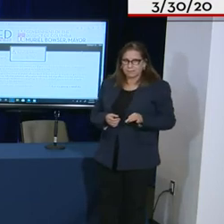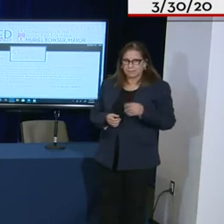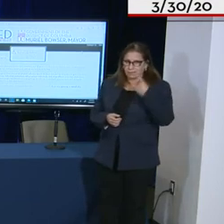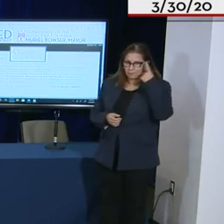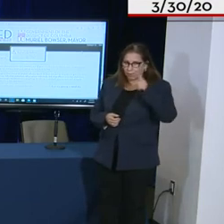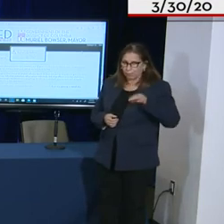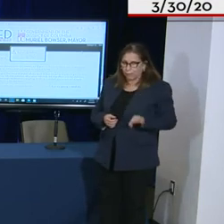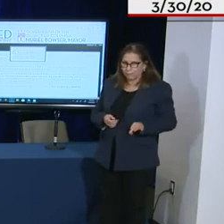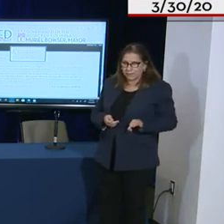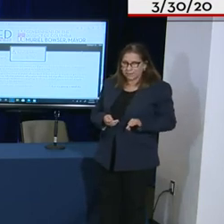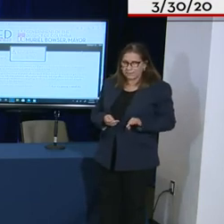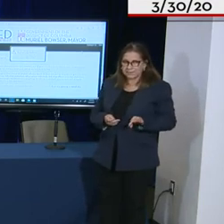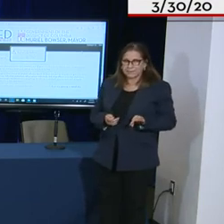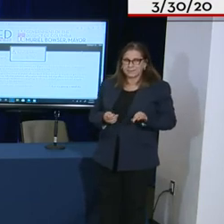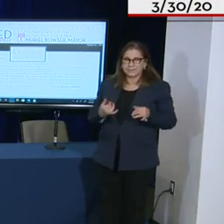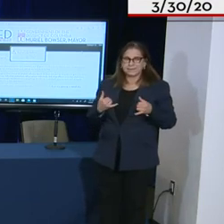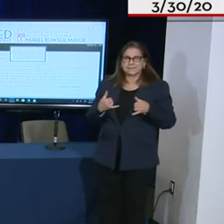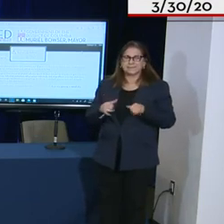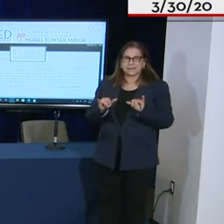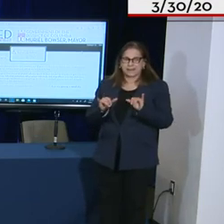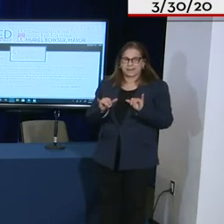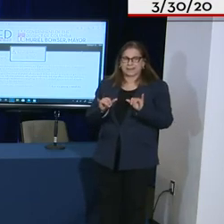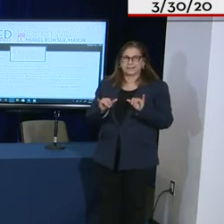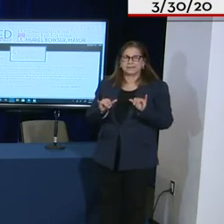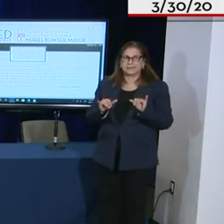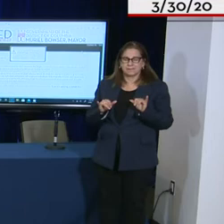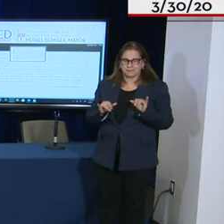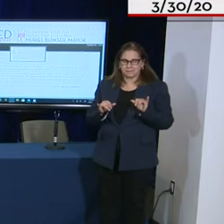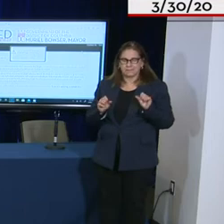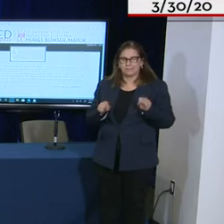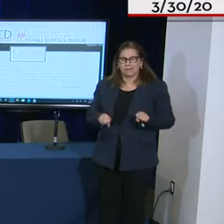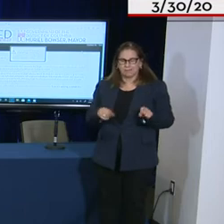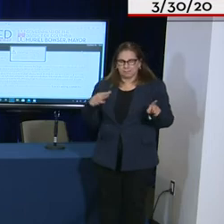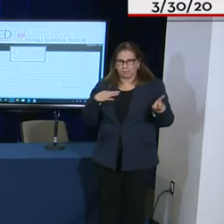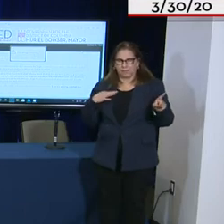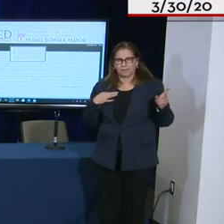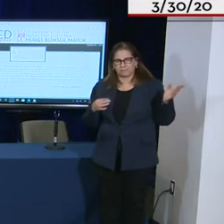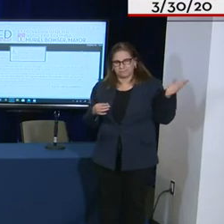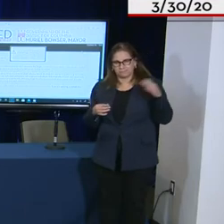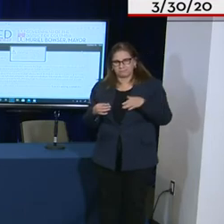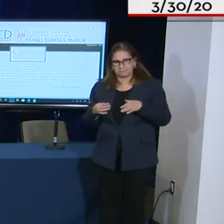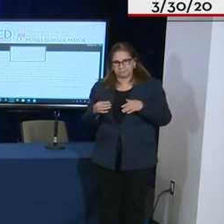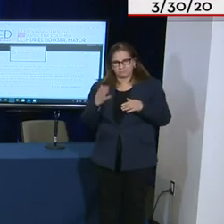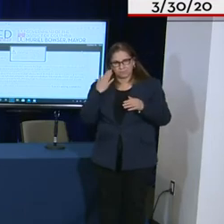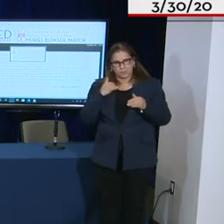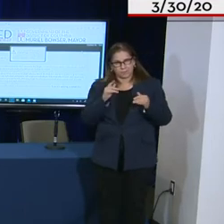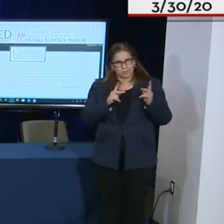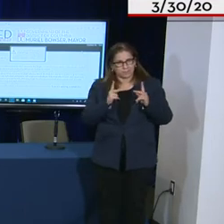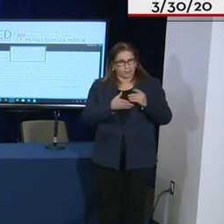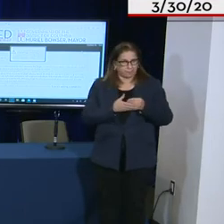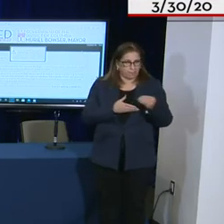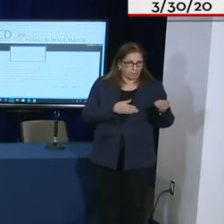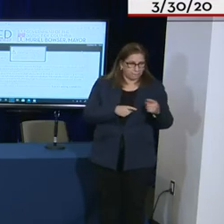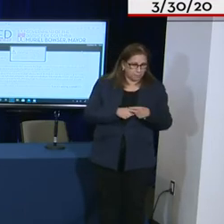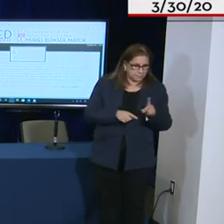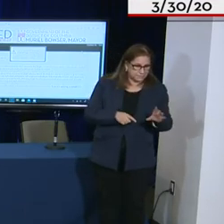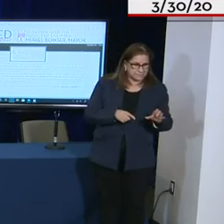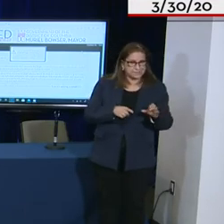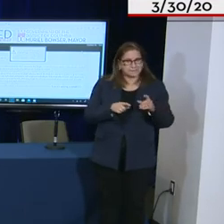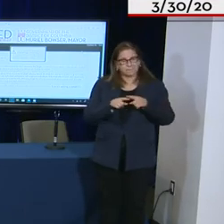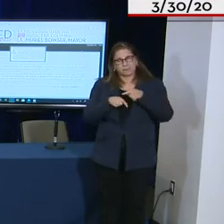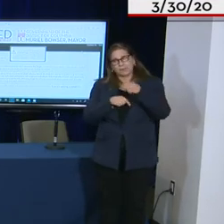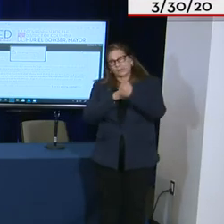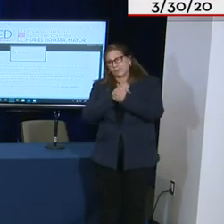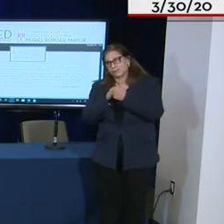not. You are still eligible regardless of where your income is coming from, if it's coming from the district or from other places or both. So you are